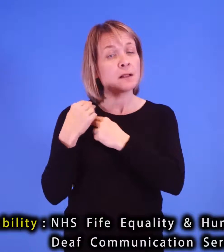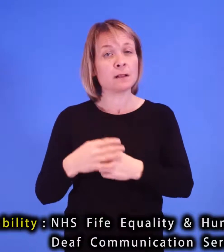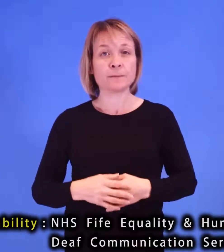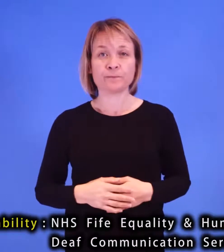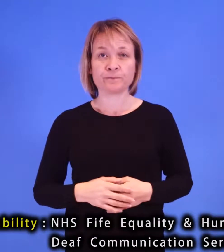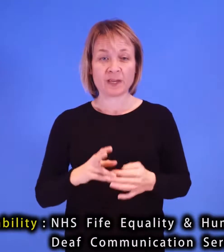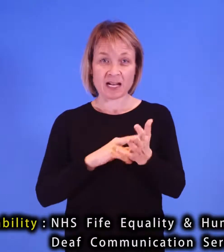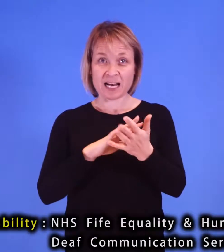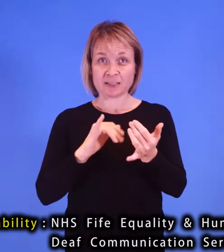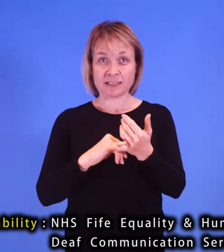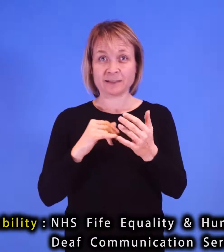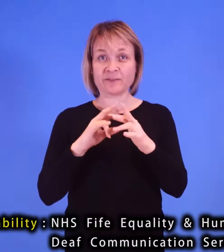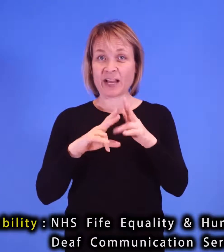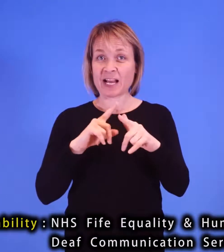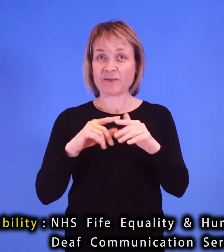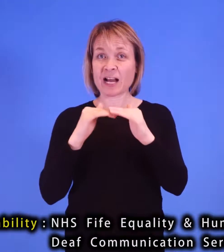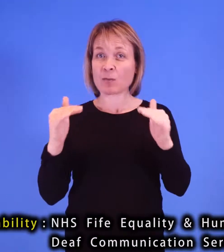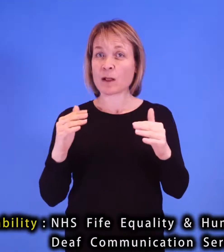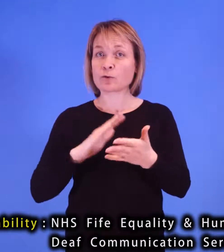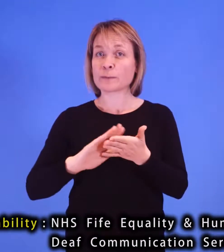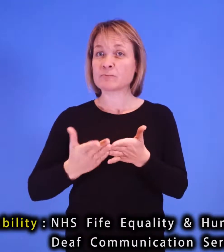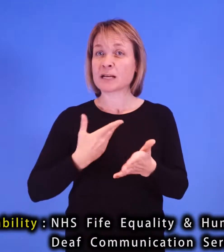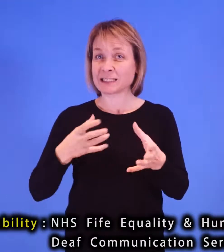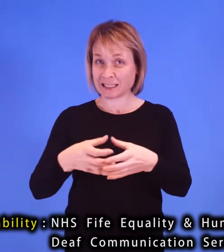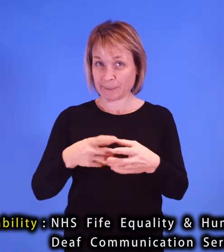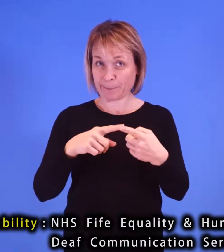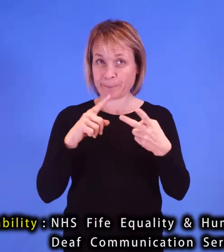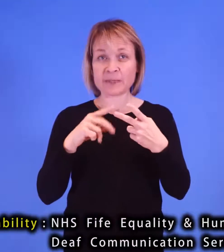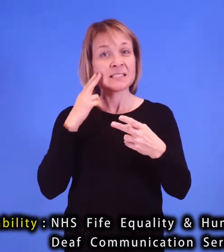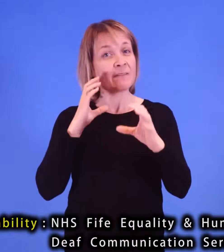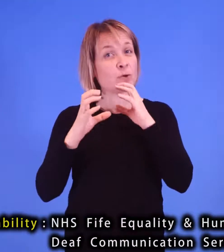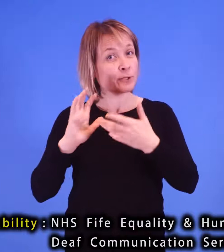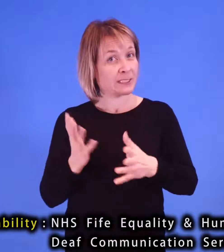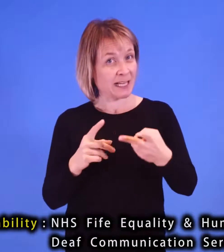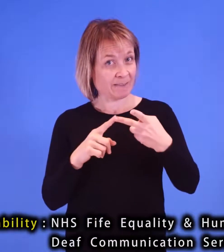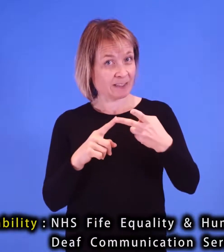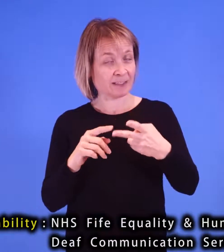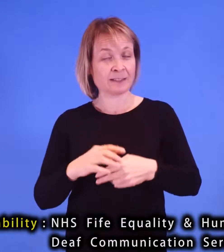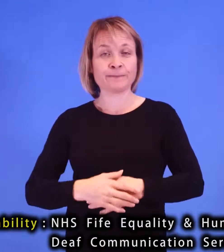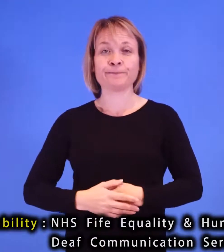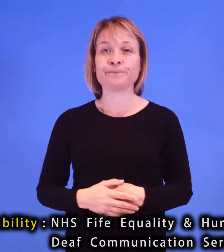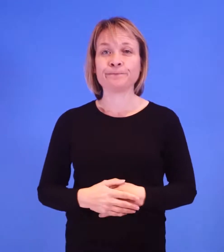Accountability. NHS Fife Equality and Human Rights Team. Deaf Communication Service.